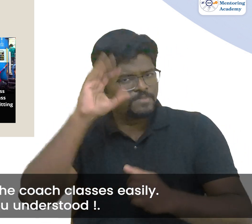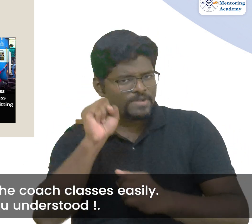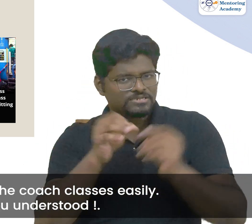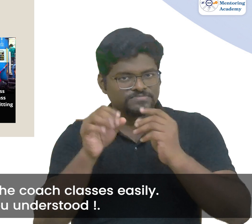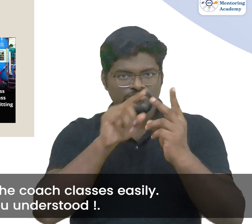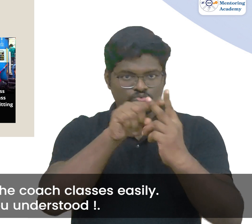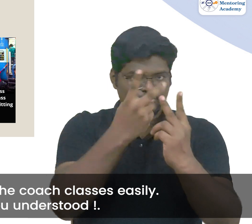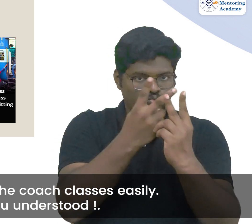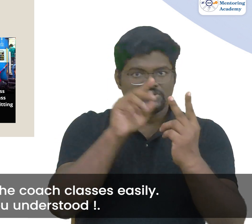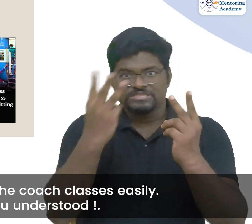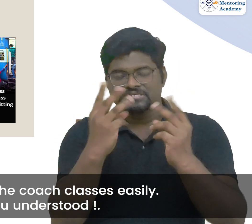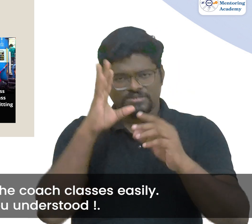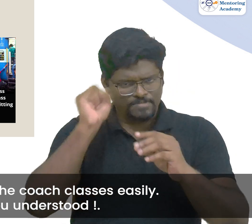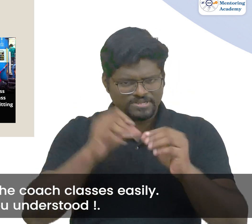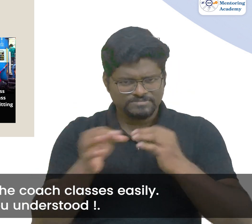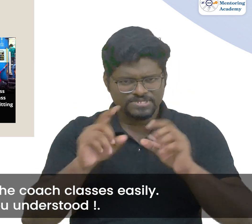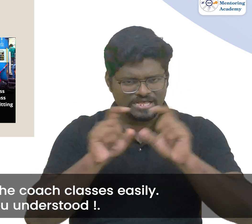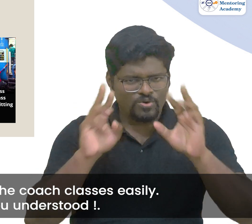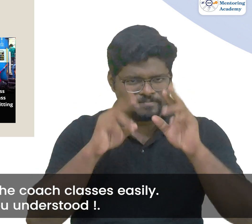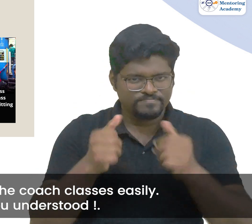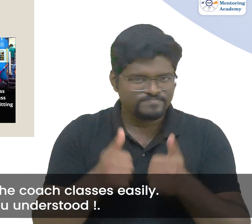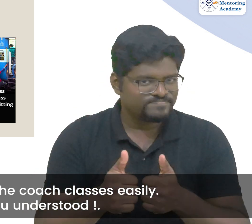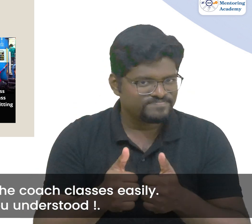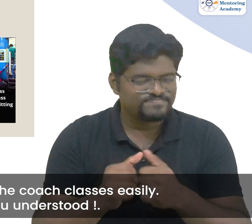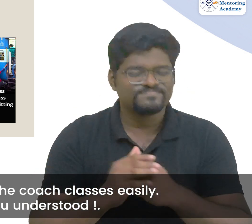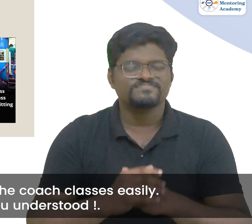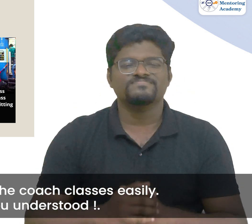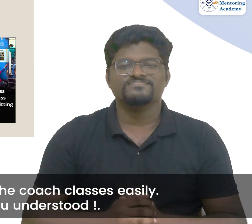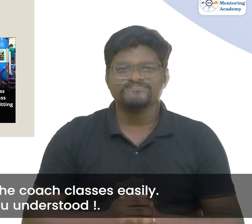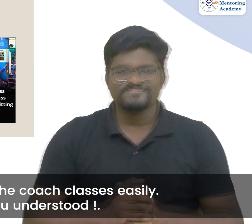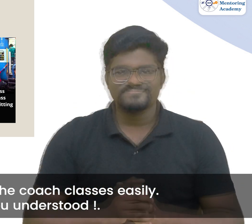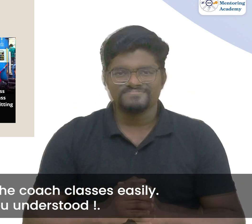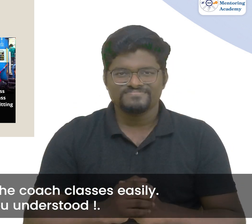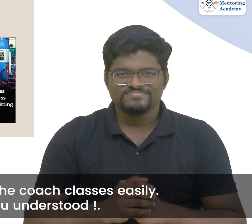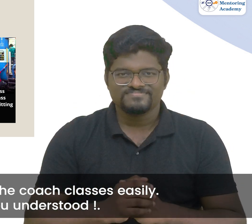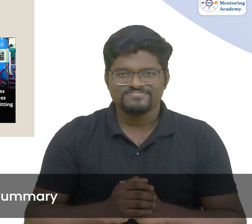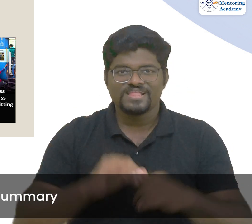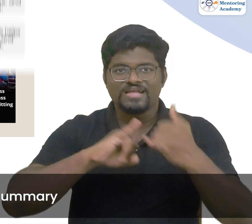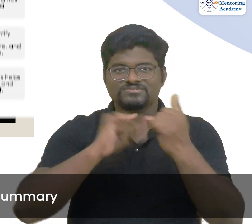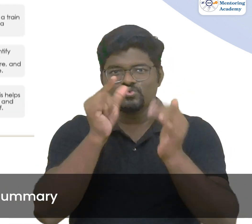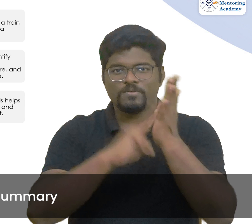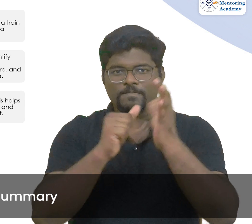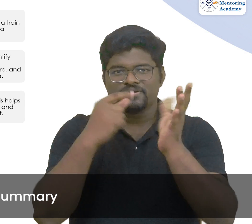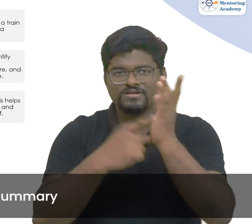Hope you understood. Summary.